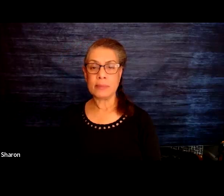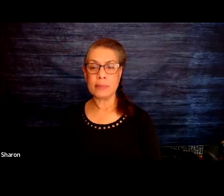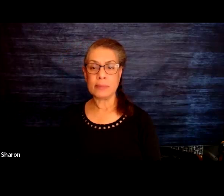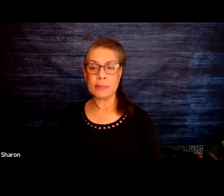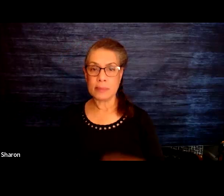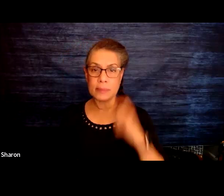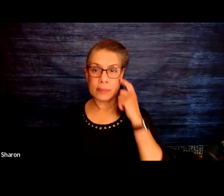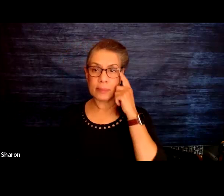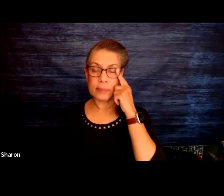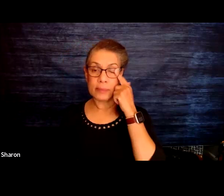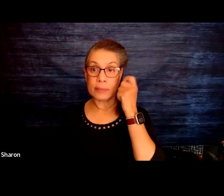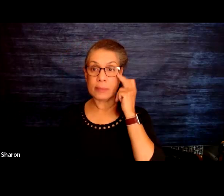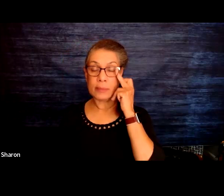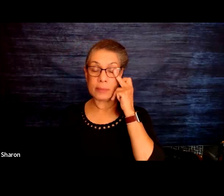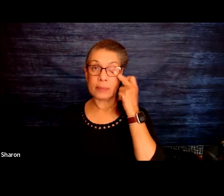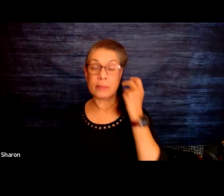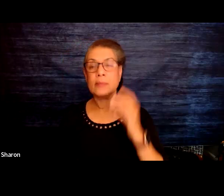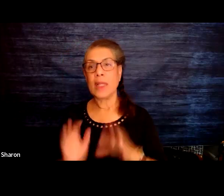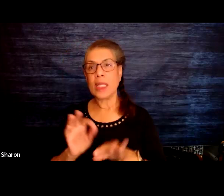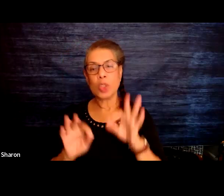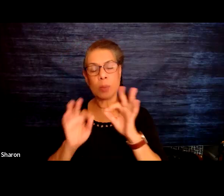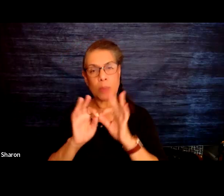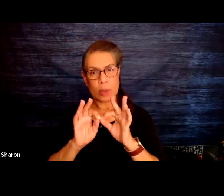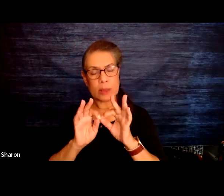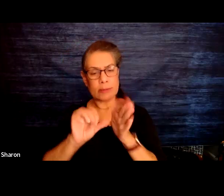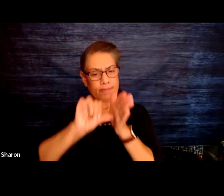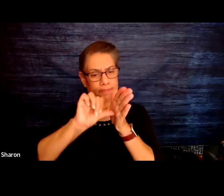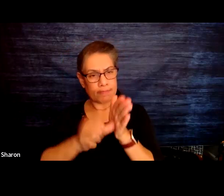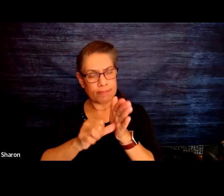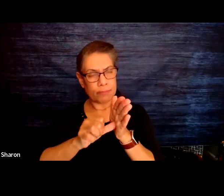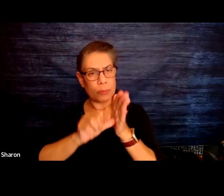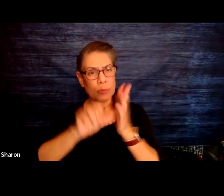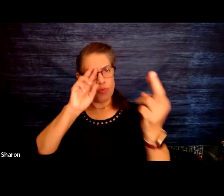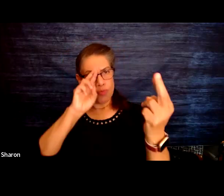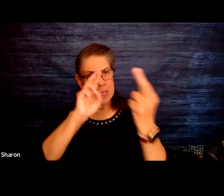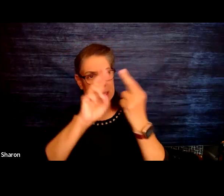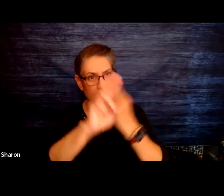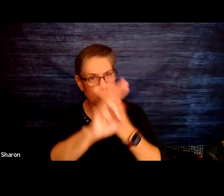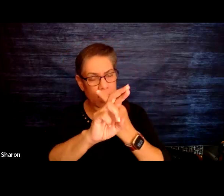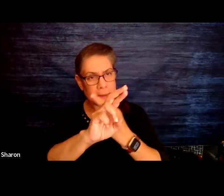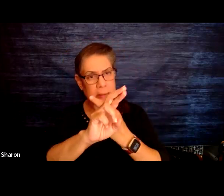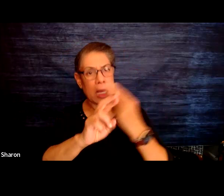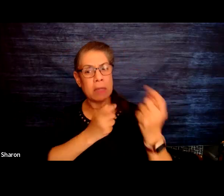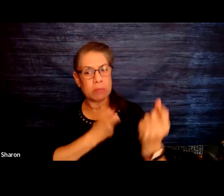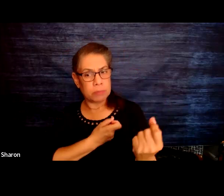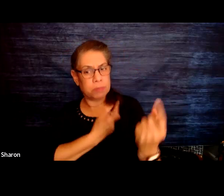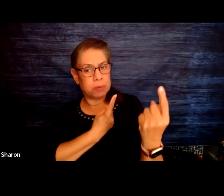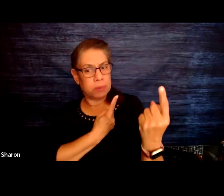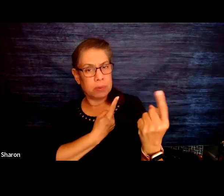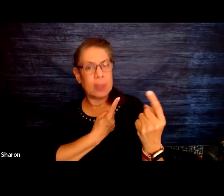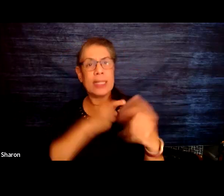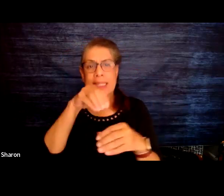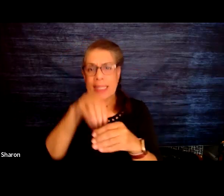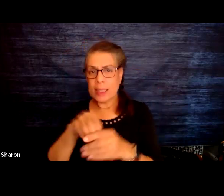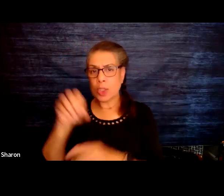tienes. It's crucial to promote respect and empathy in the social media to